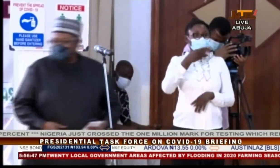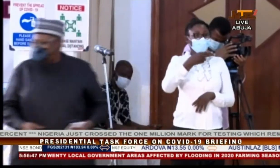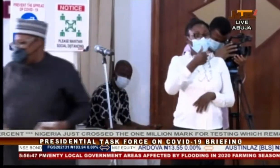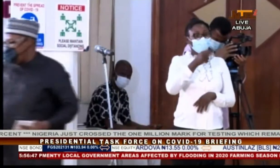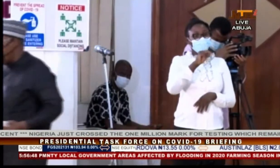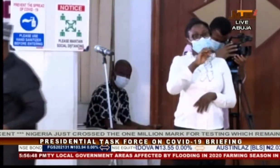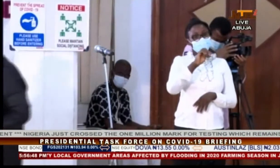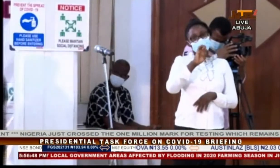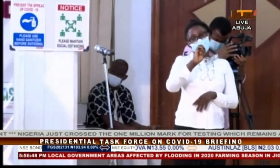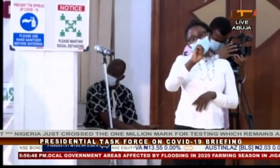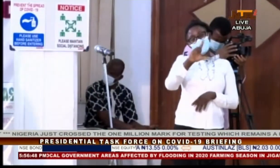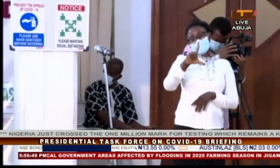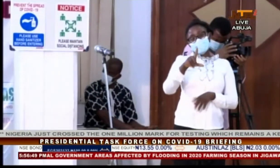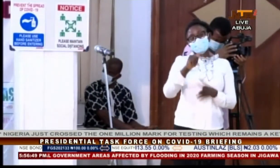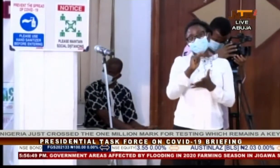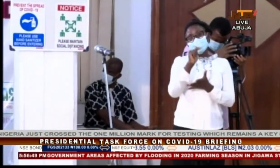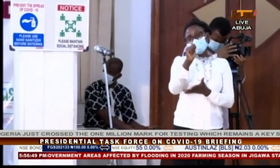Television.